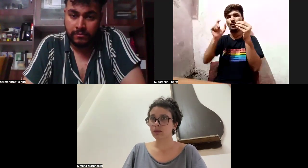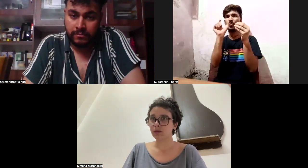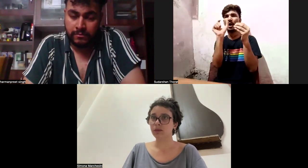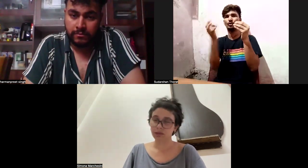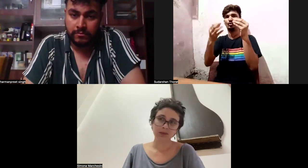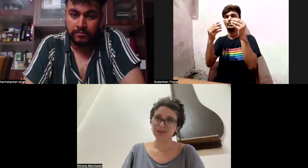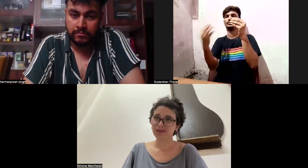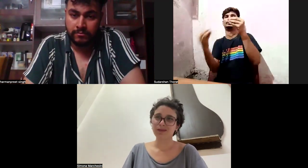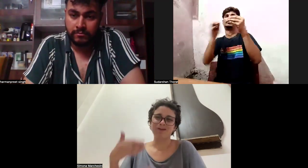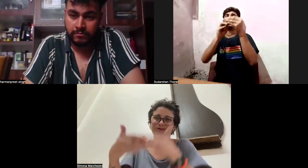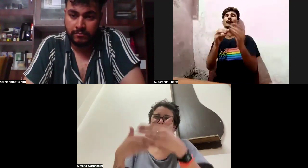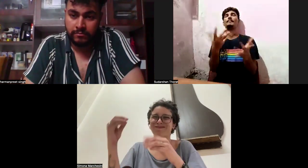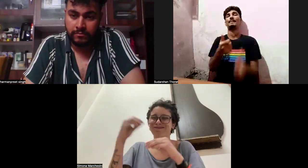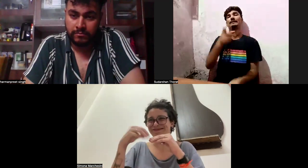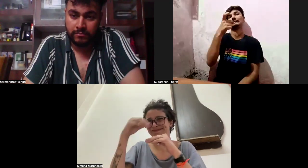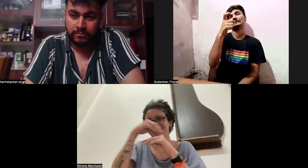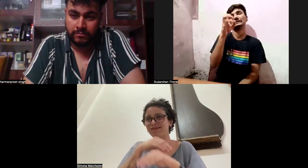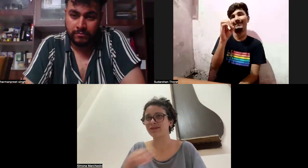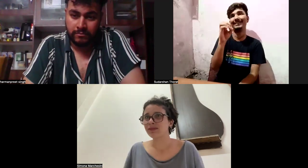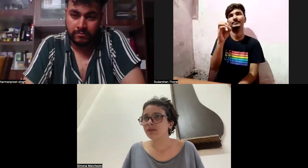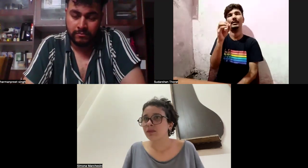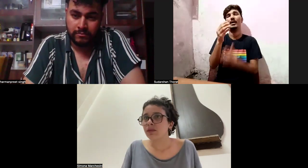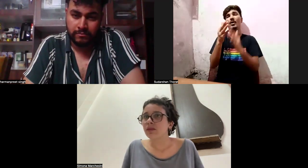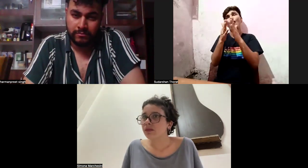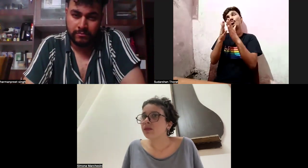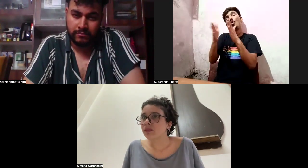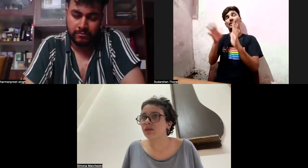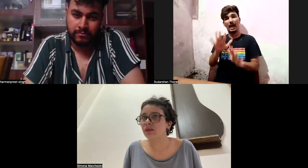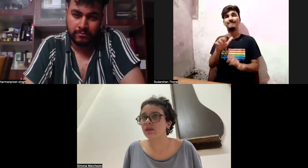So that means it's a spectrum. There's a lot more.